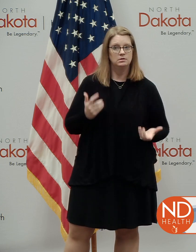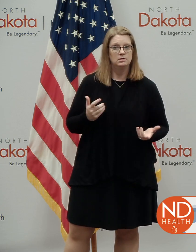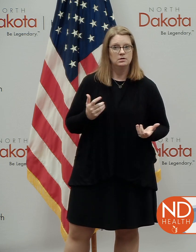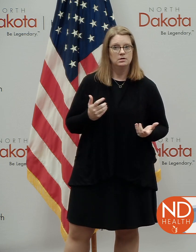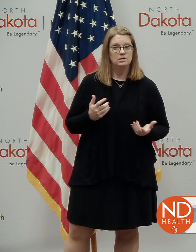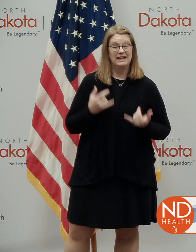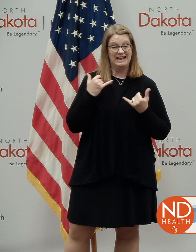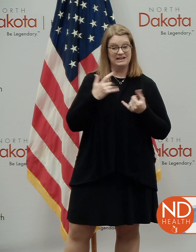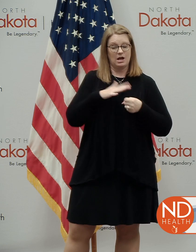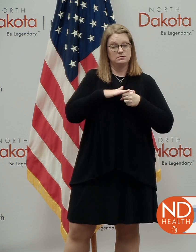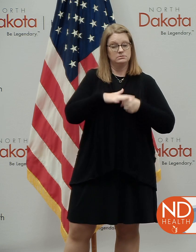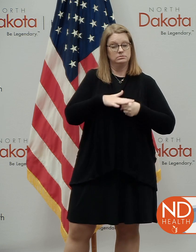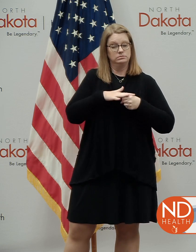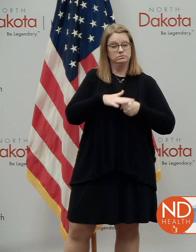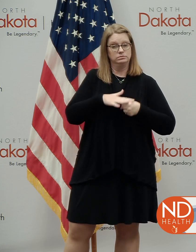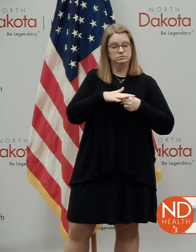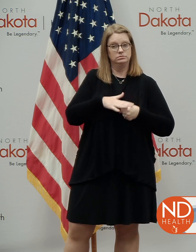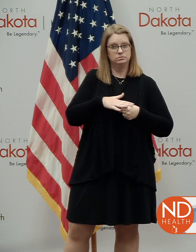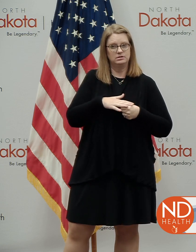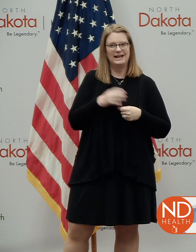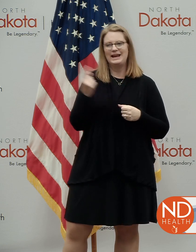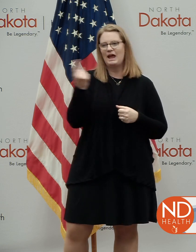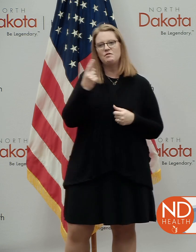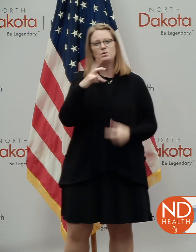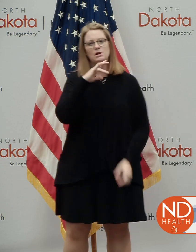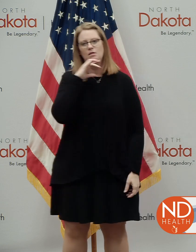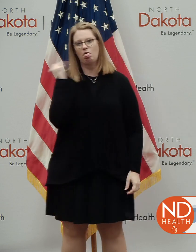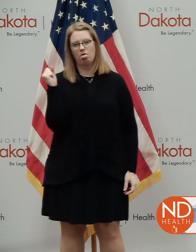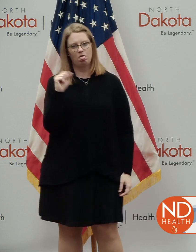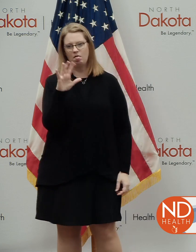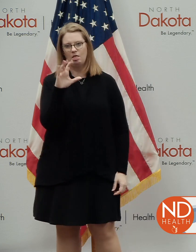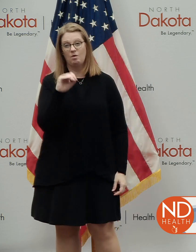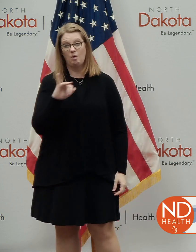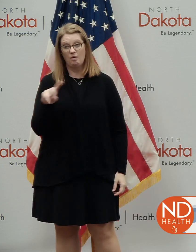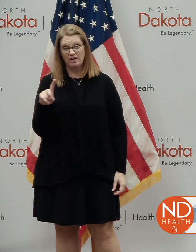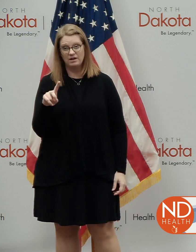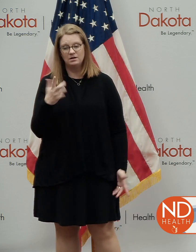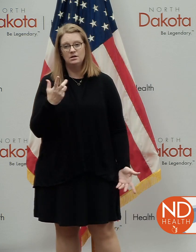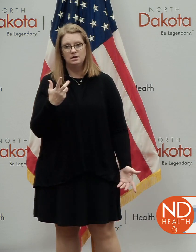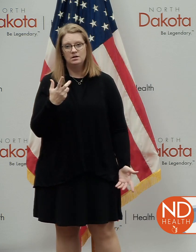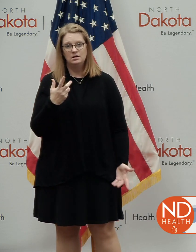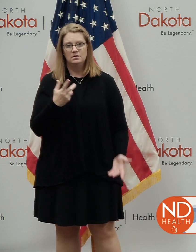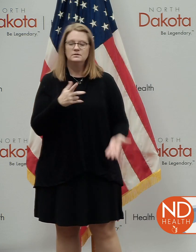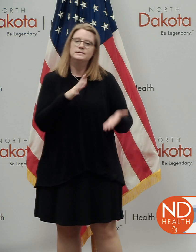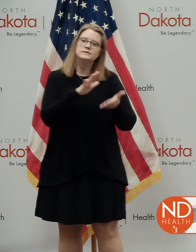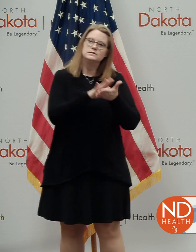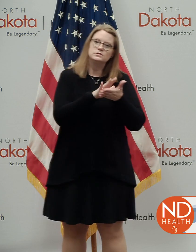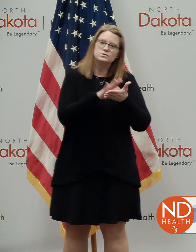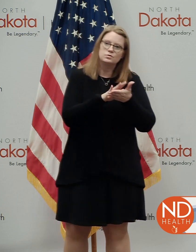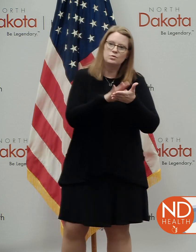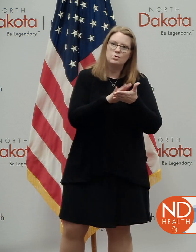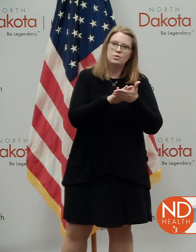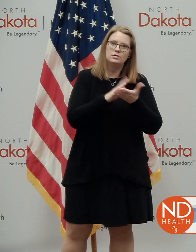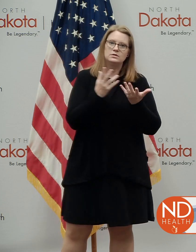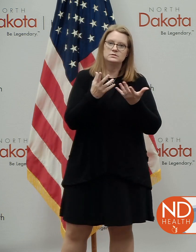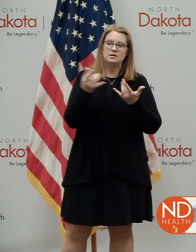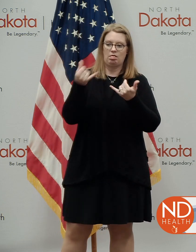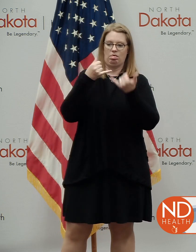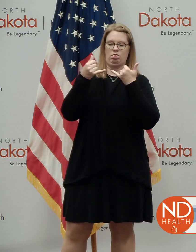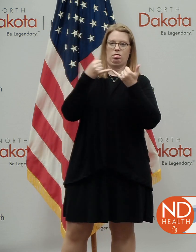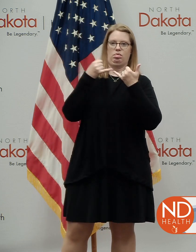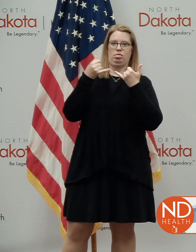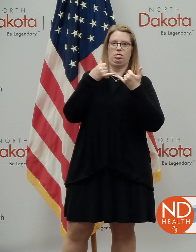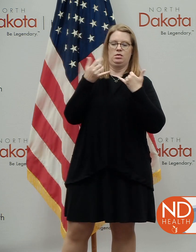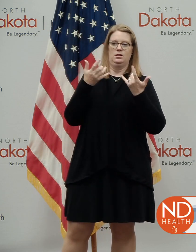when the stress is high and there's COVID burnout, those issues are coming forward, and schools are calling and don't know how to handle